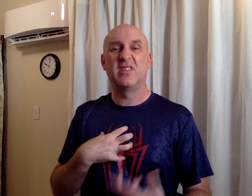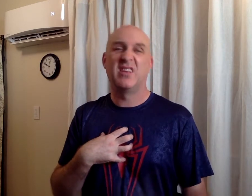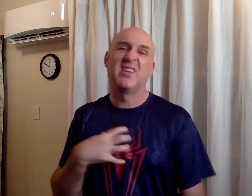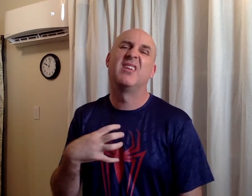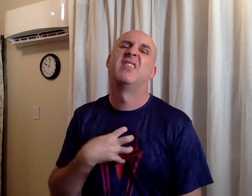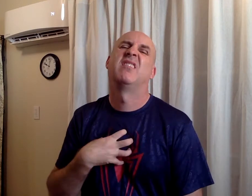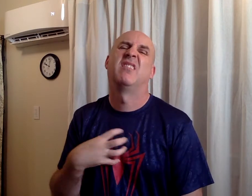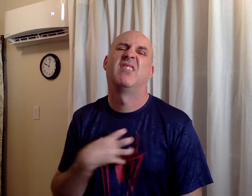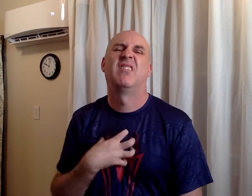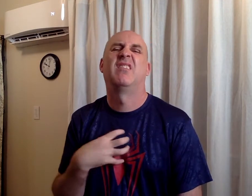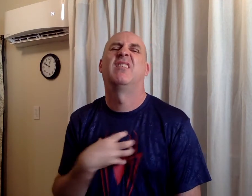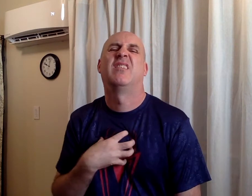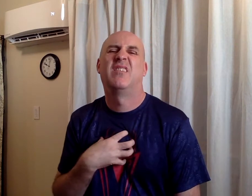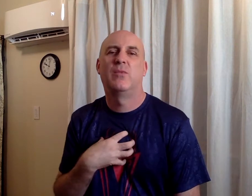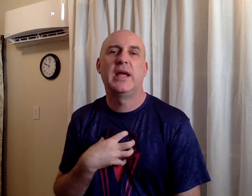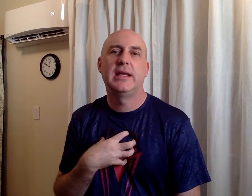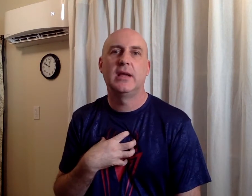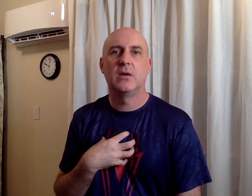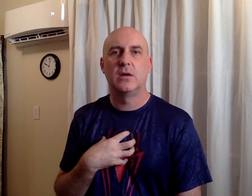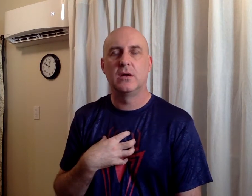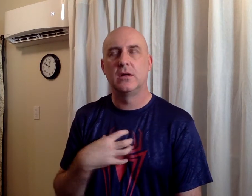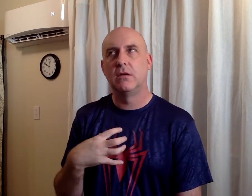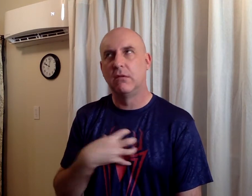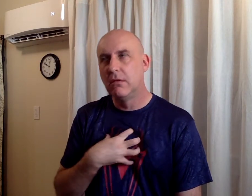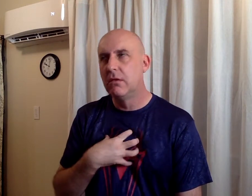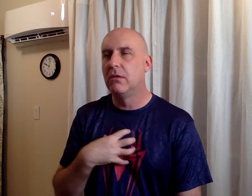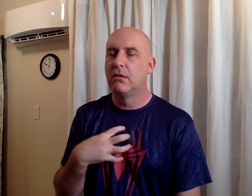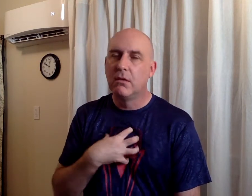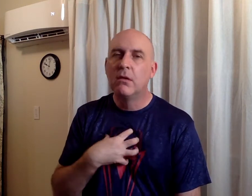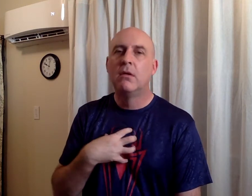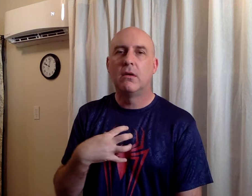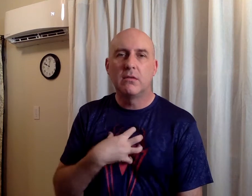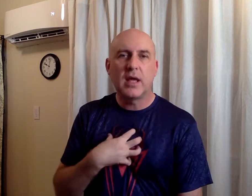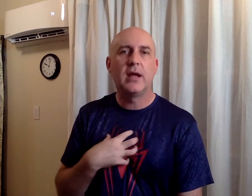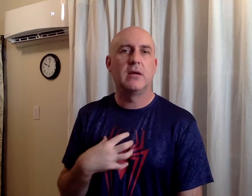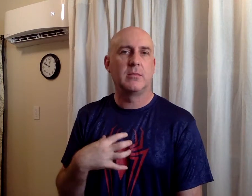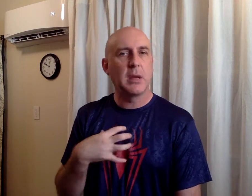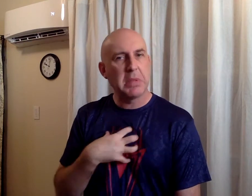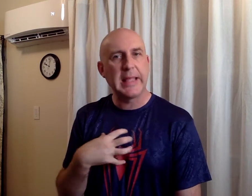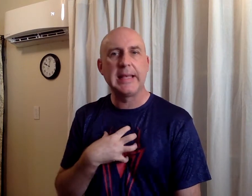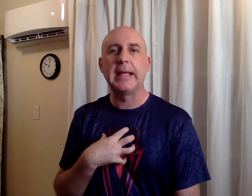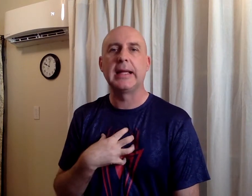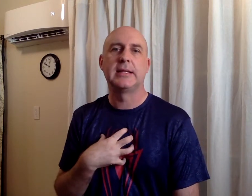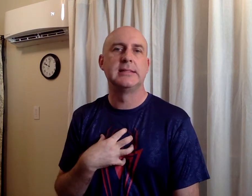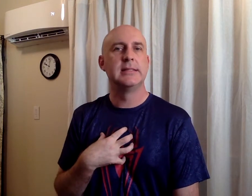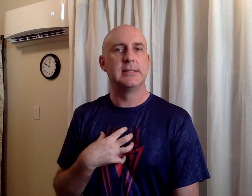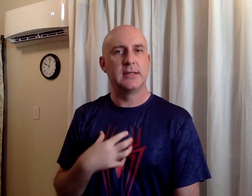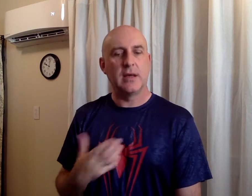like whining or tired, I'm complaining. All right?